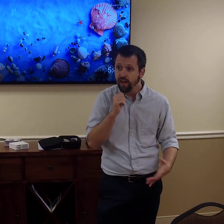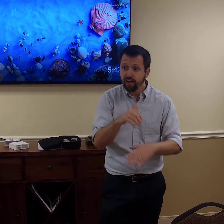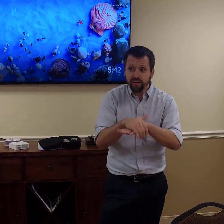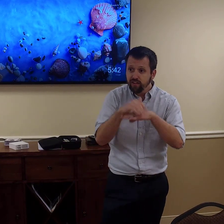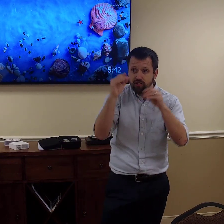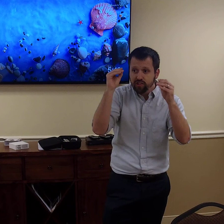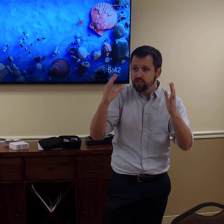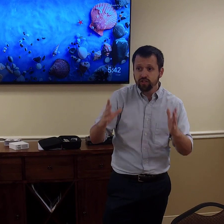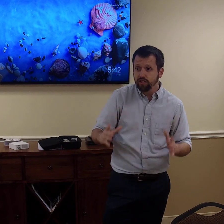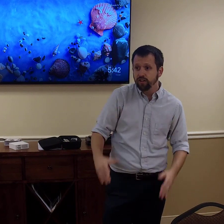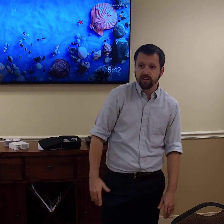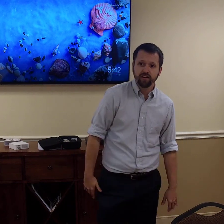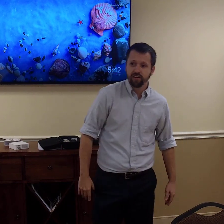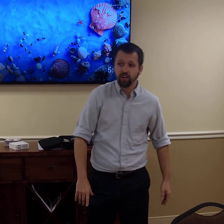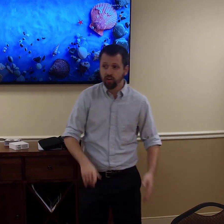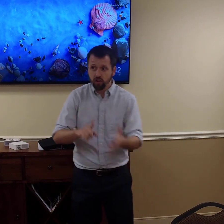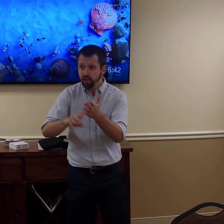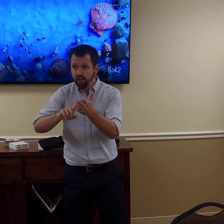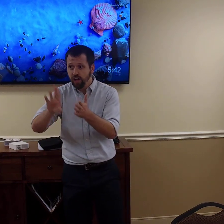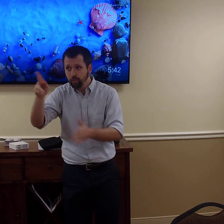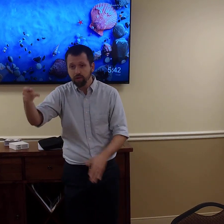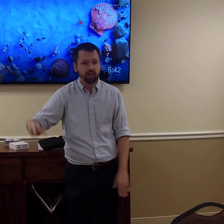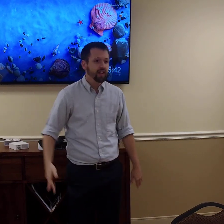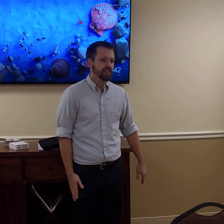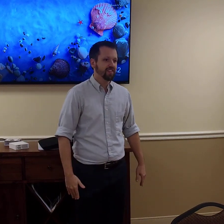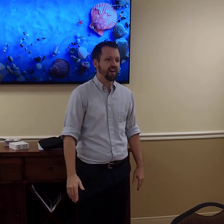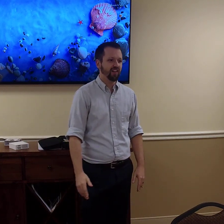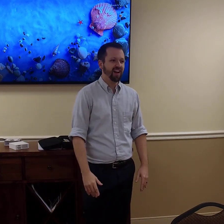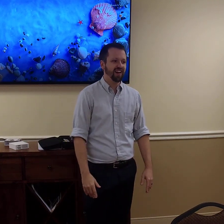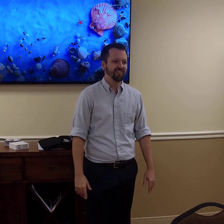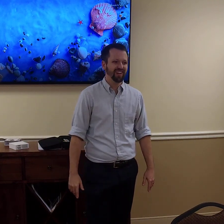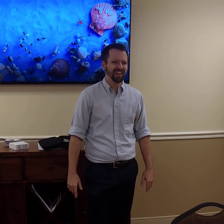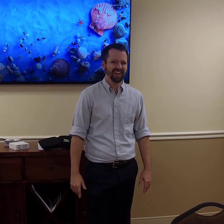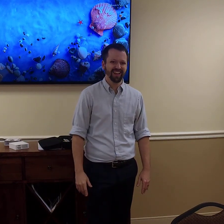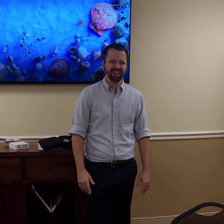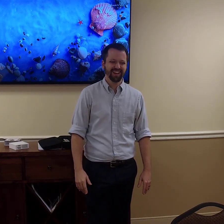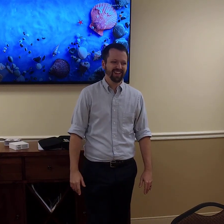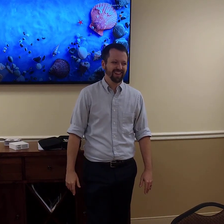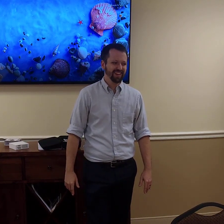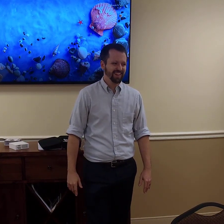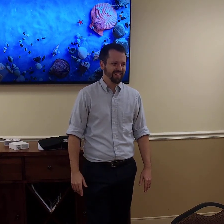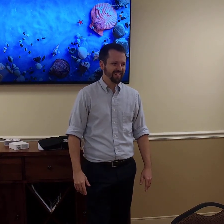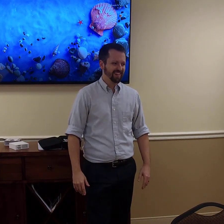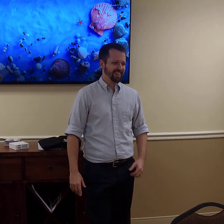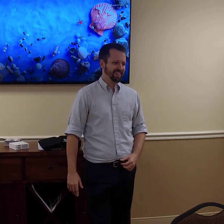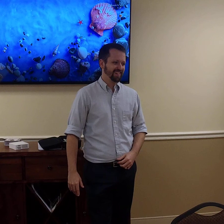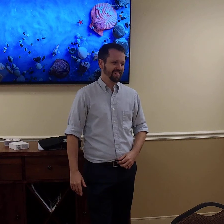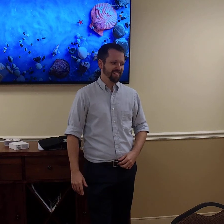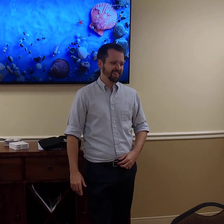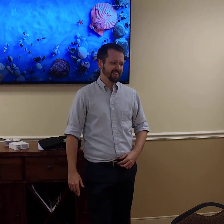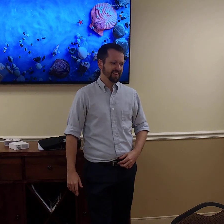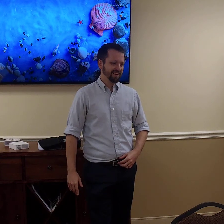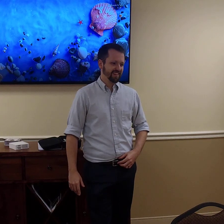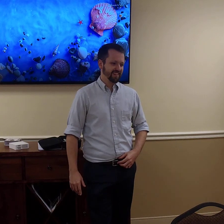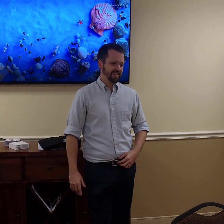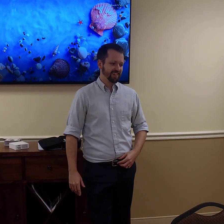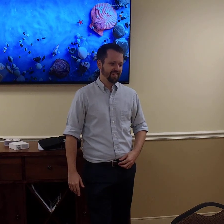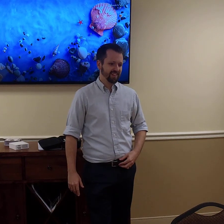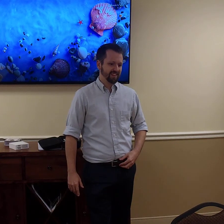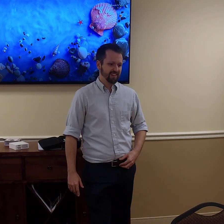an English teacher. Look it up. So, Well, I think have any of them asked you can you spell in sign language, and they look at you and it's